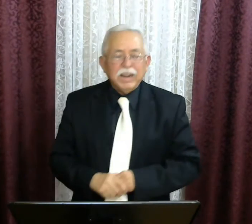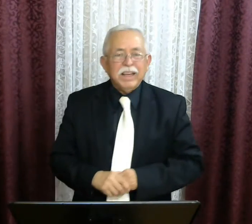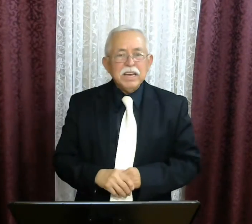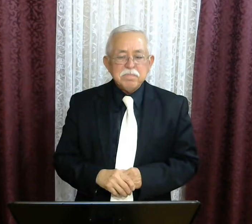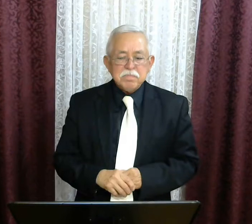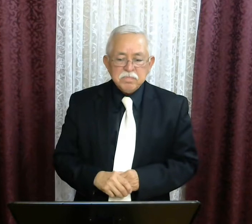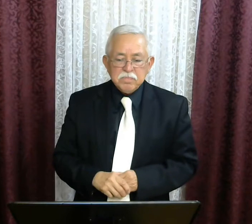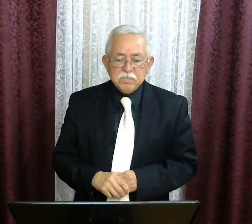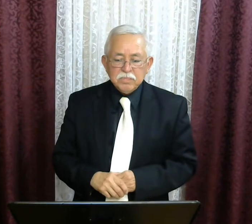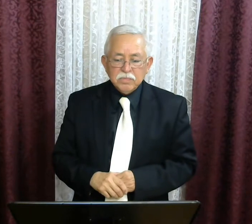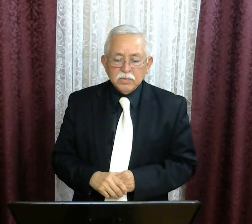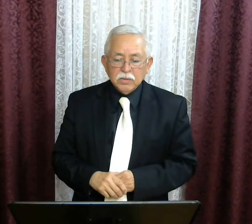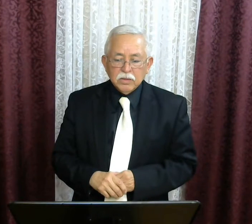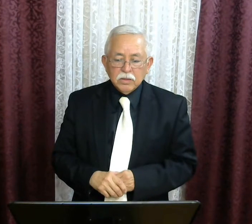Him.